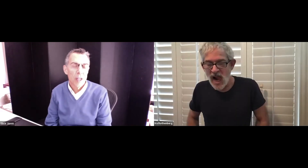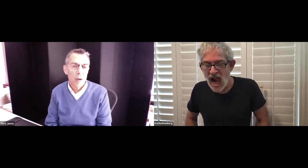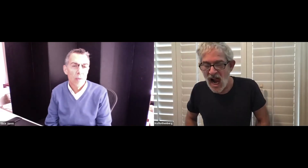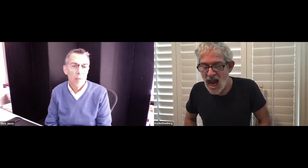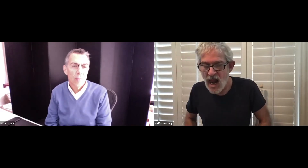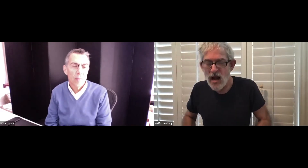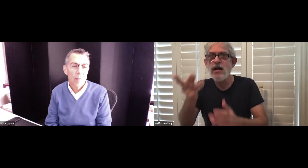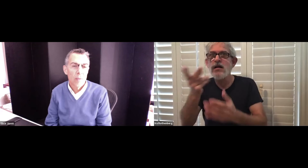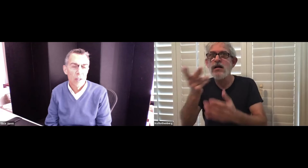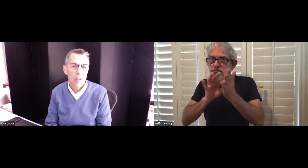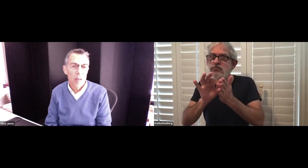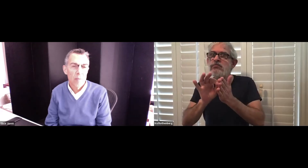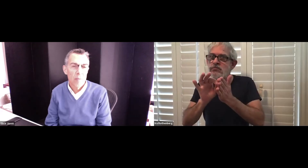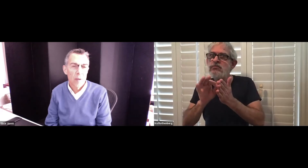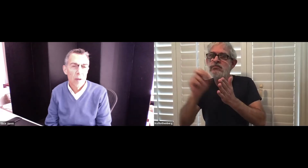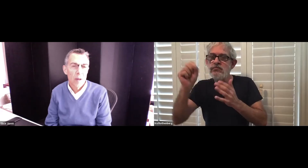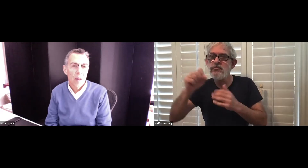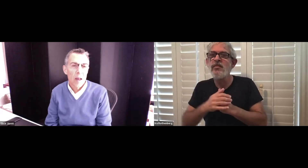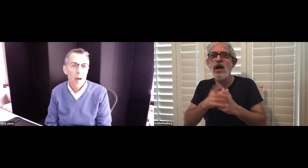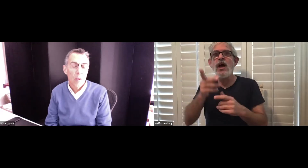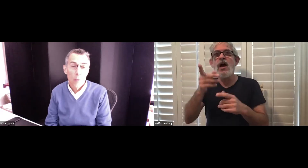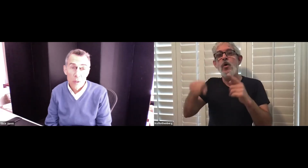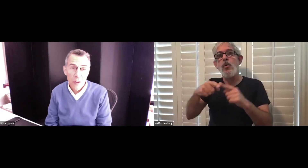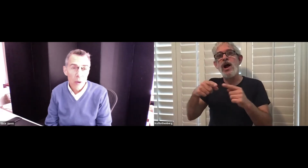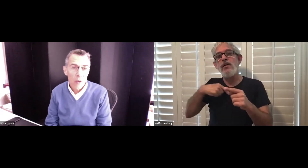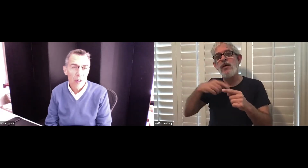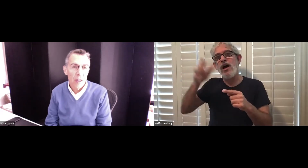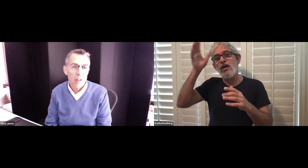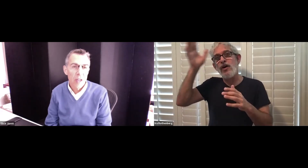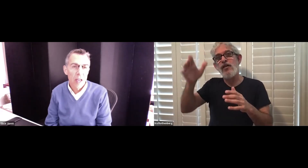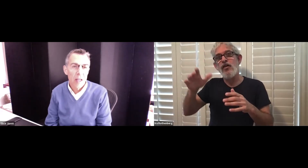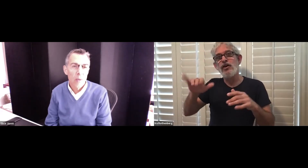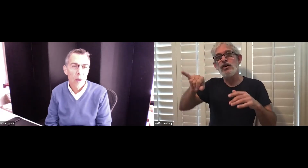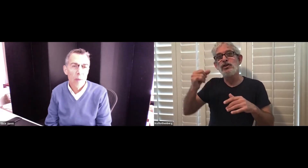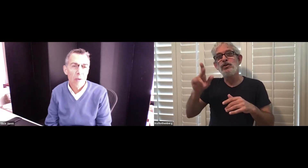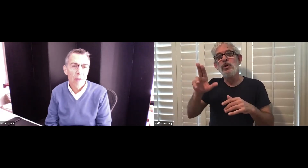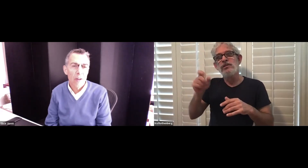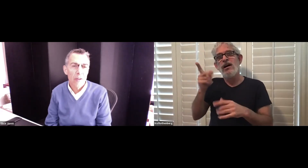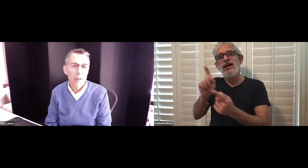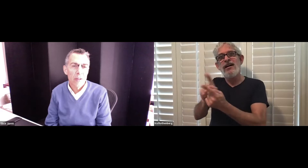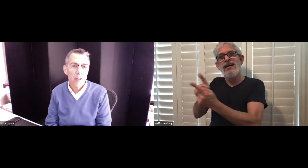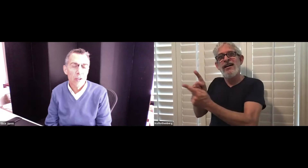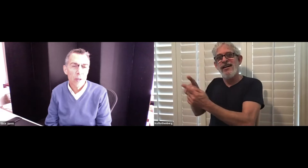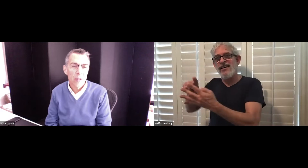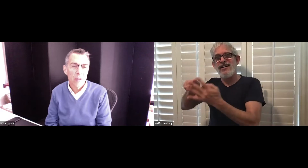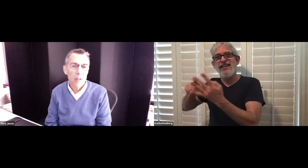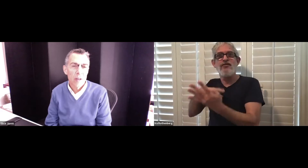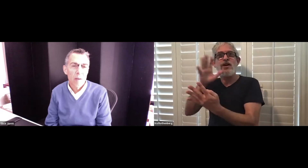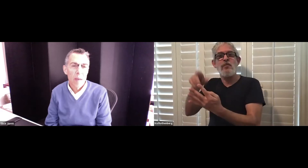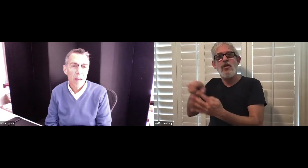Gino was his name, was very Orthodox. And when my grandfather, Julius, met all these